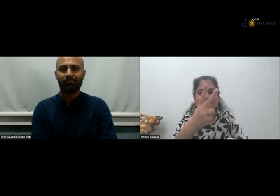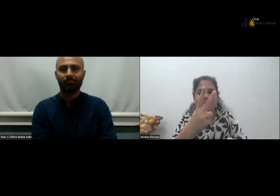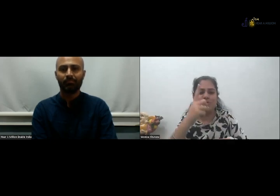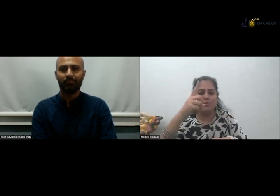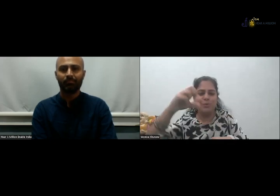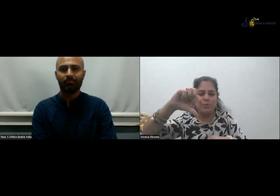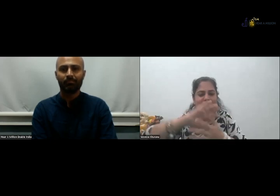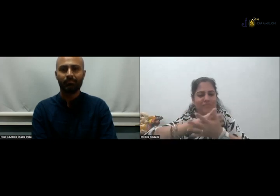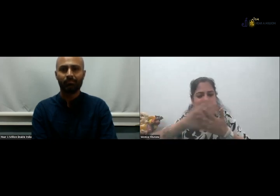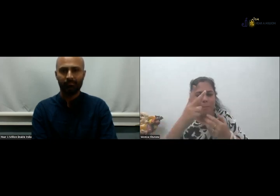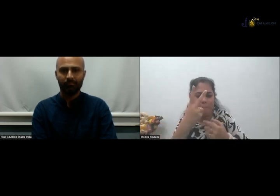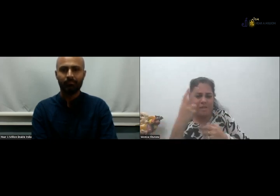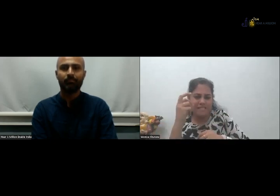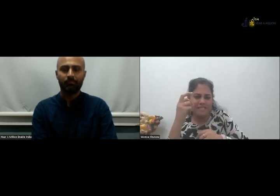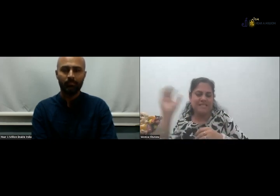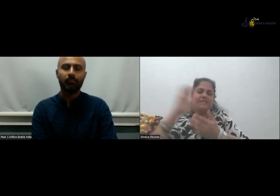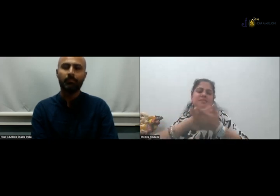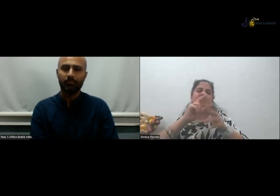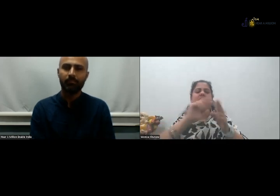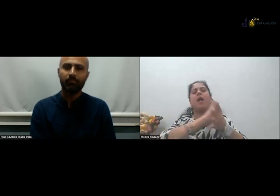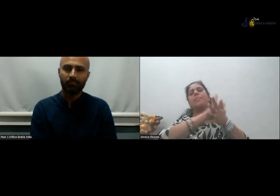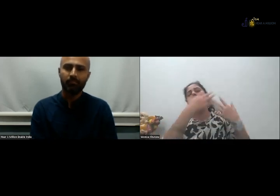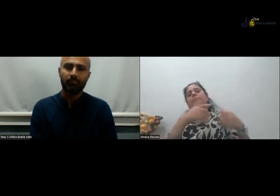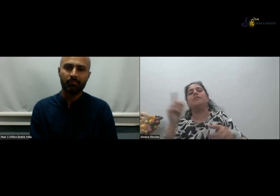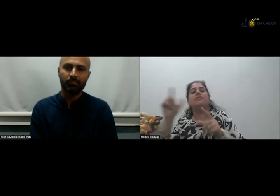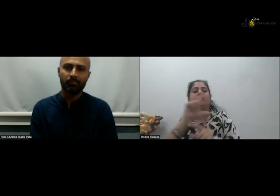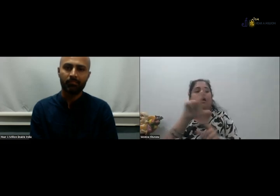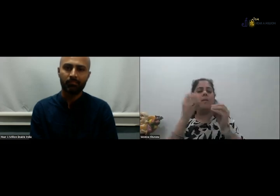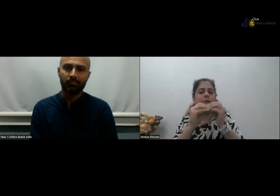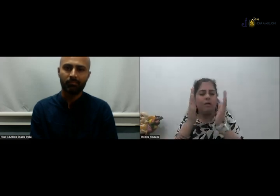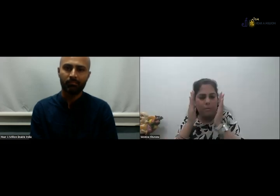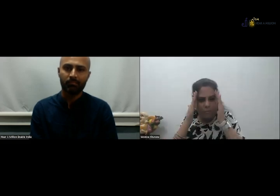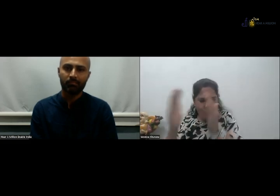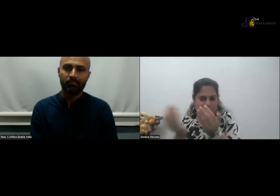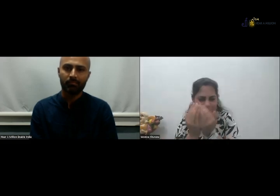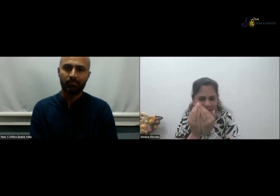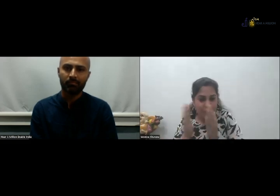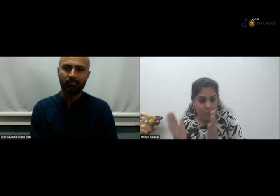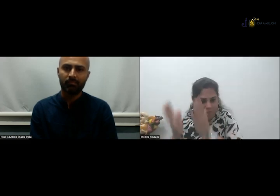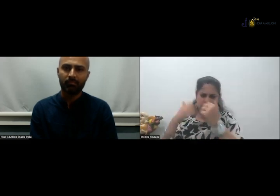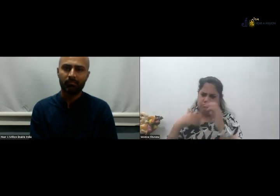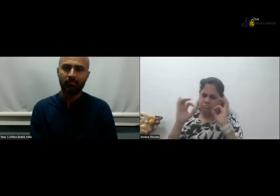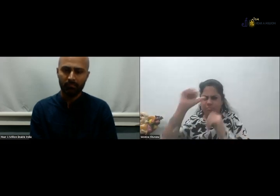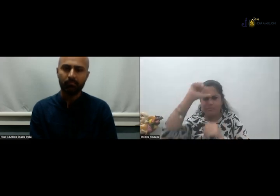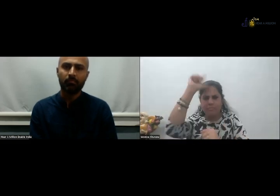all. So it was over in 2020 that she